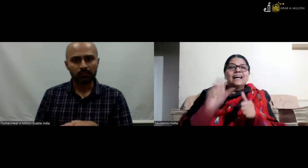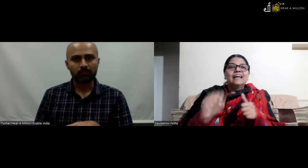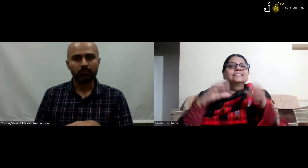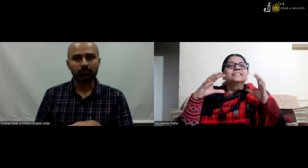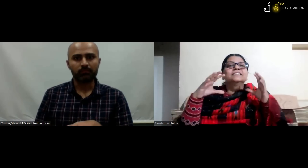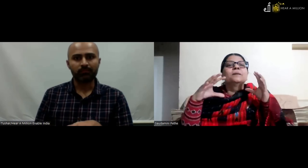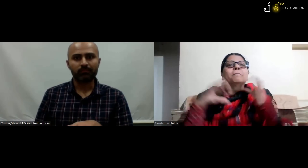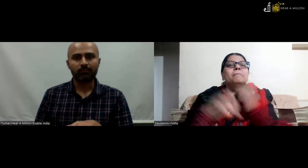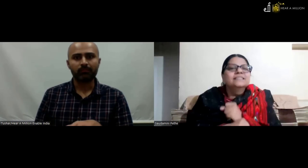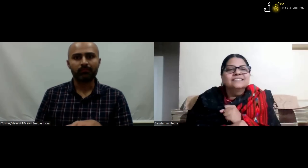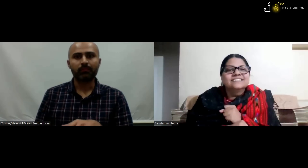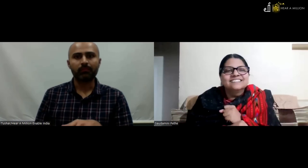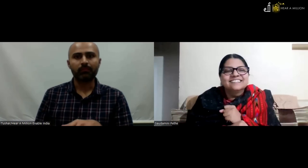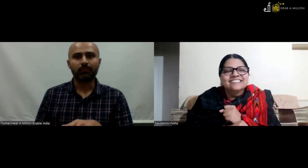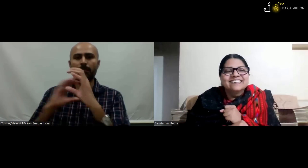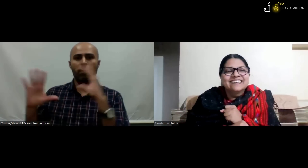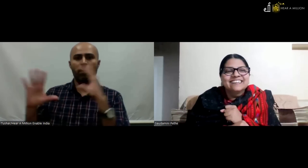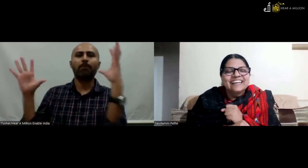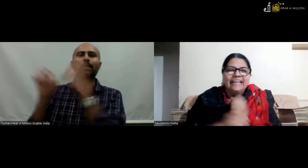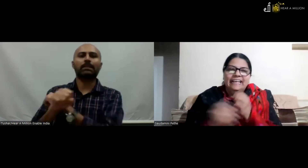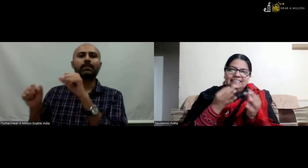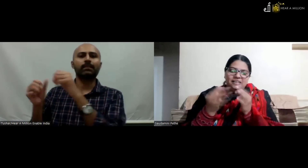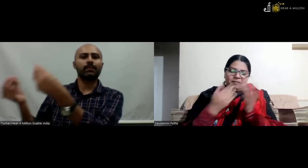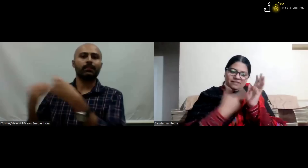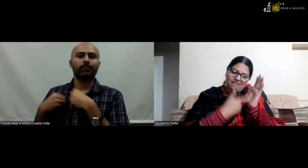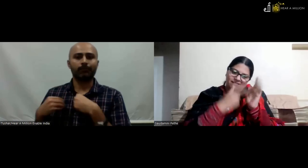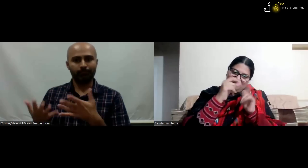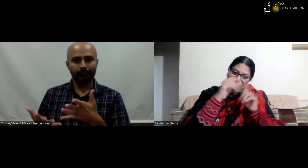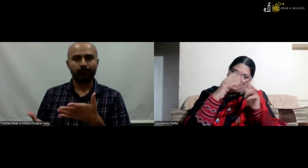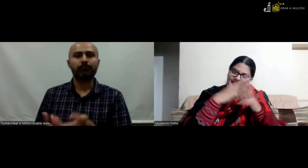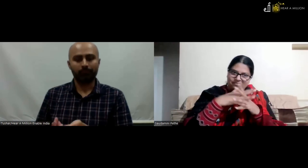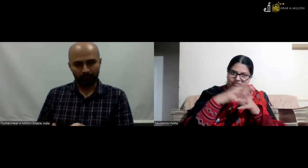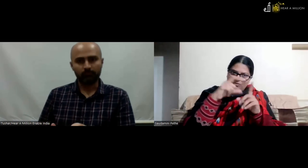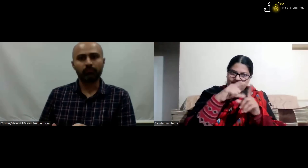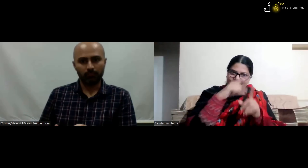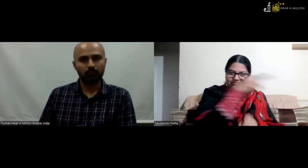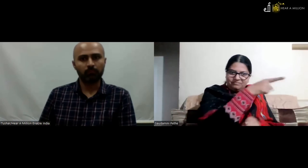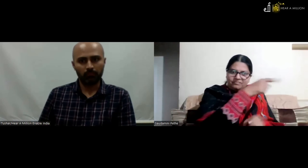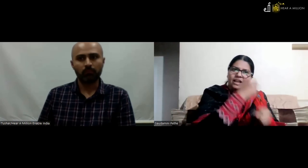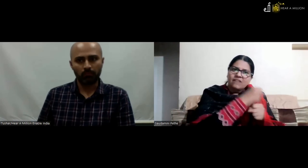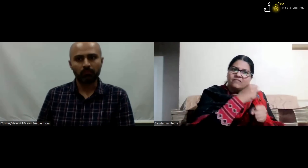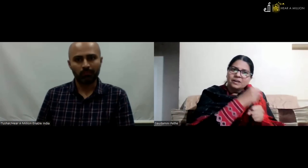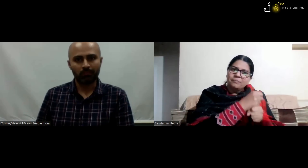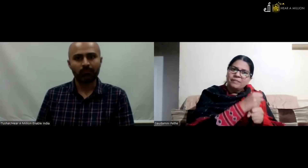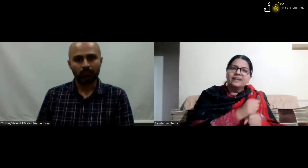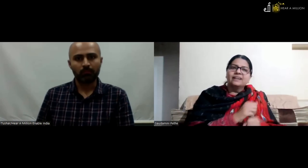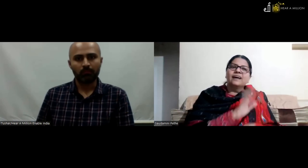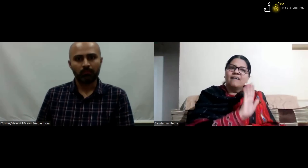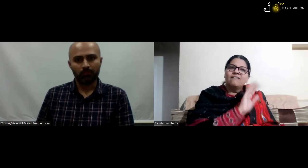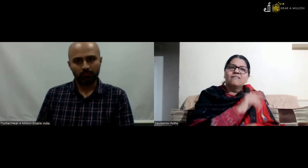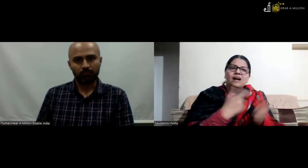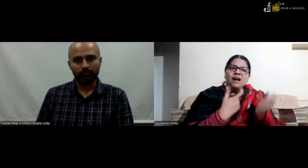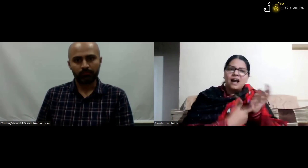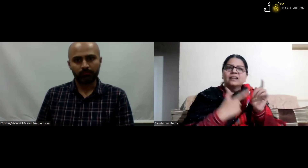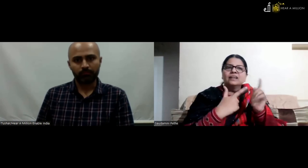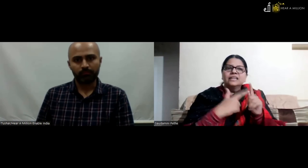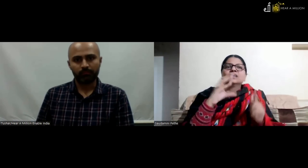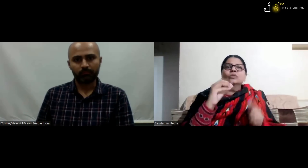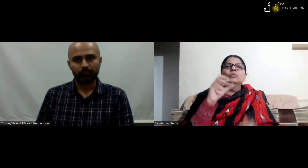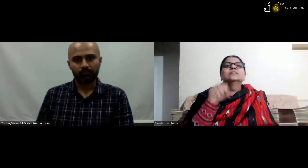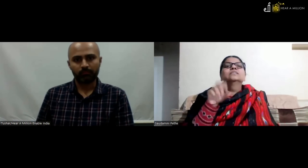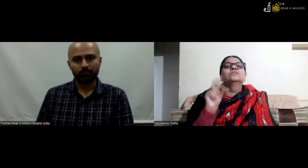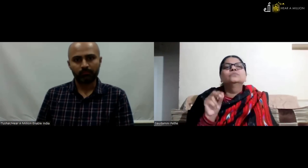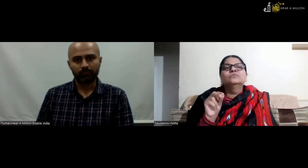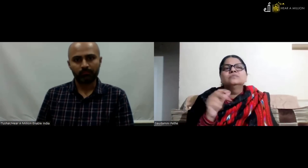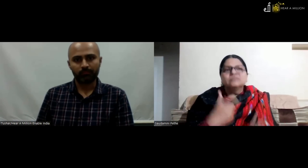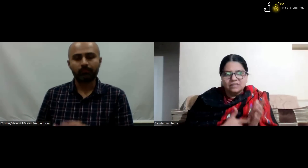about RPWD here, it could be related to discrimination. Yes, so we can say that accessibility was not